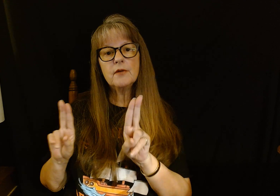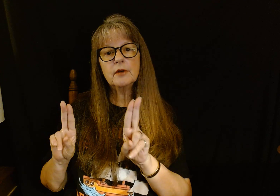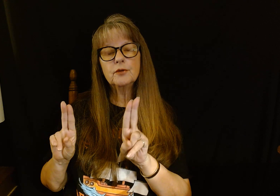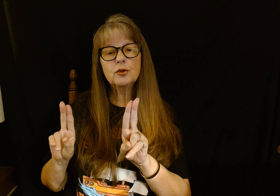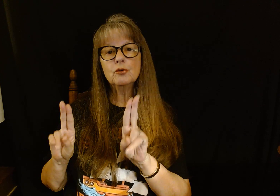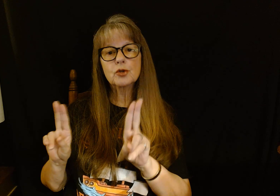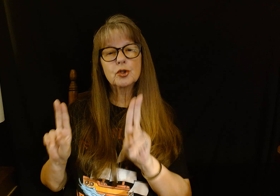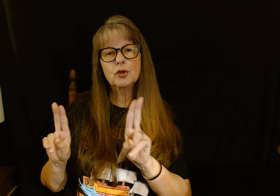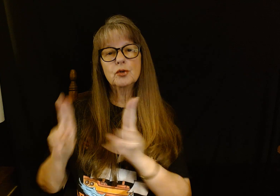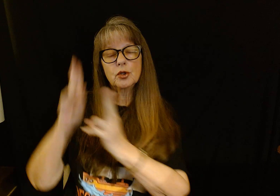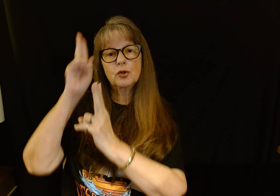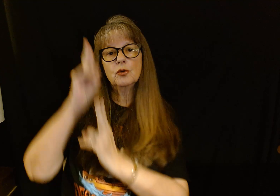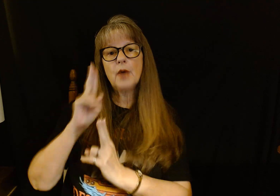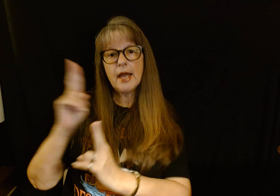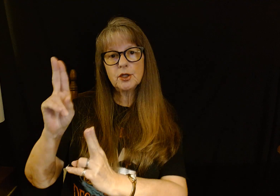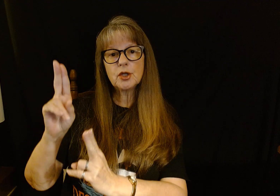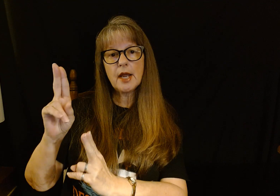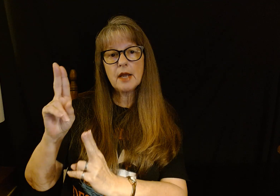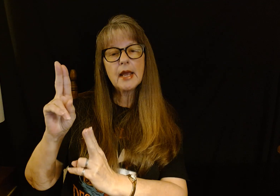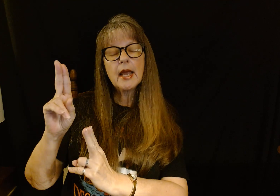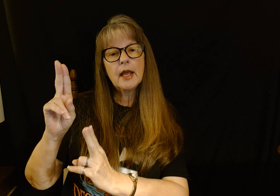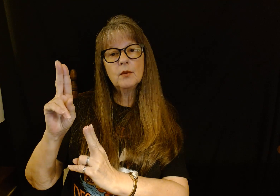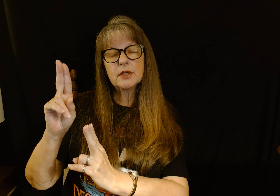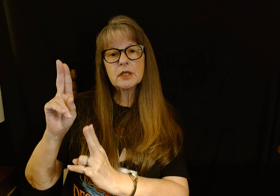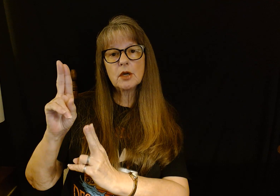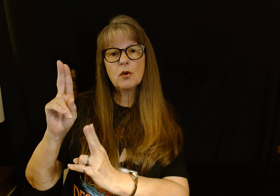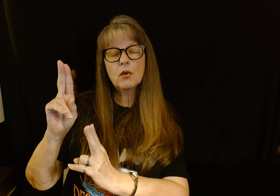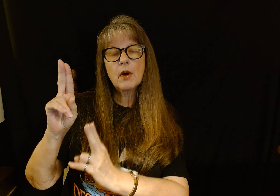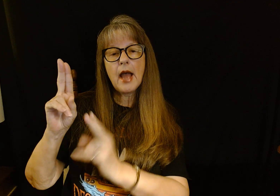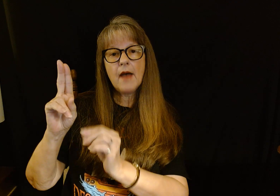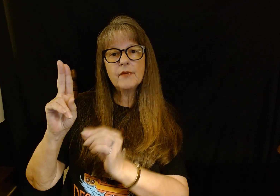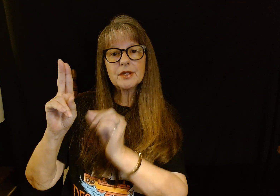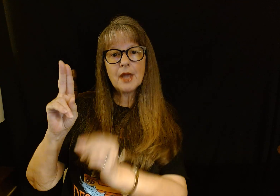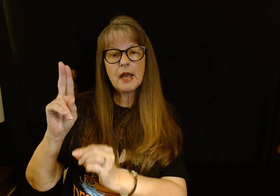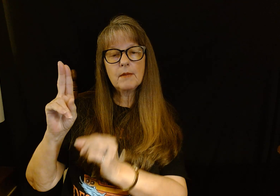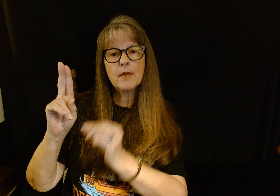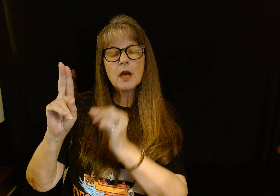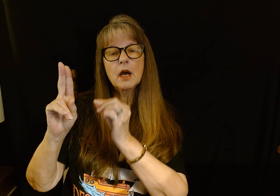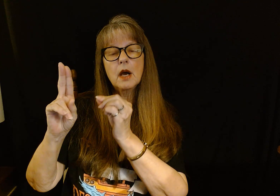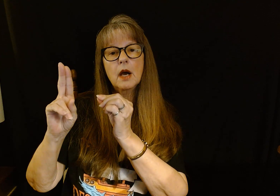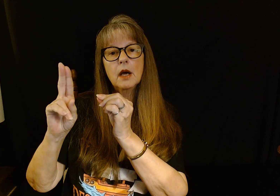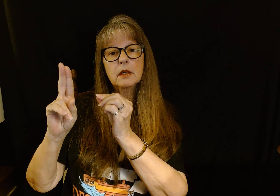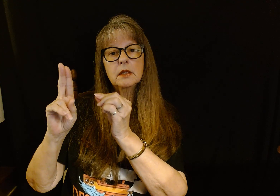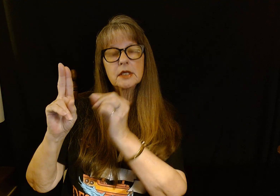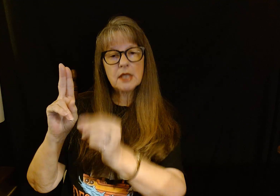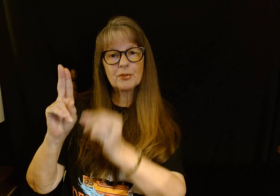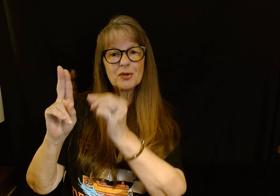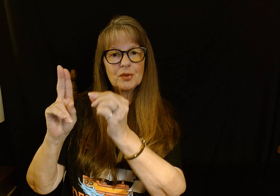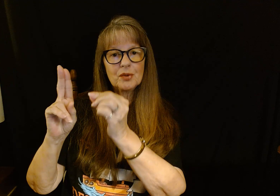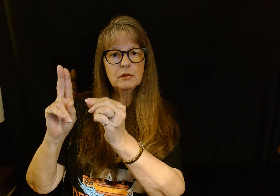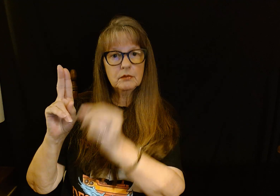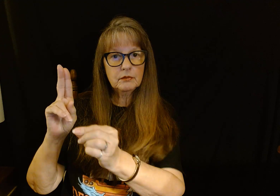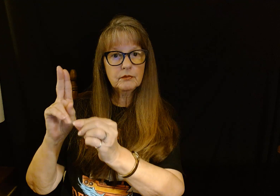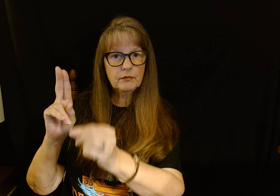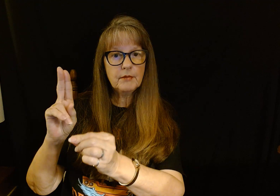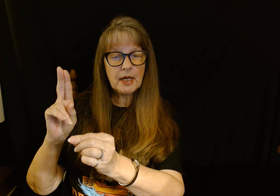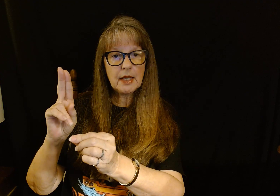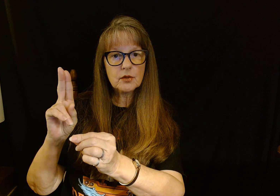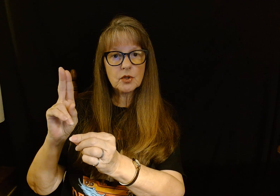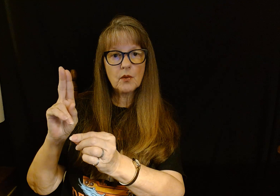if you used a U hand shape, it would still have the same conceptual meaning. So it